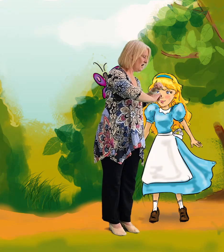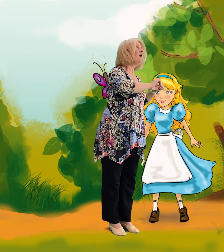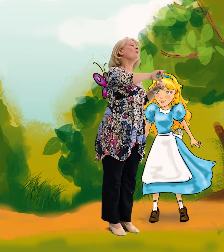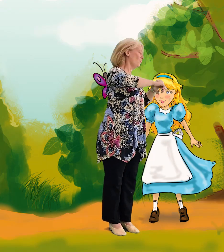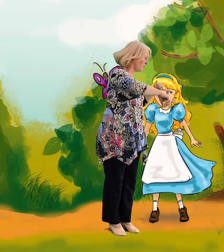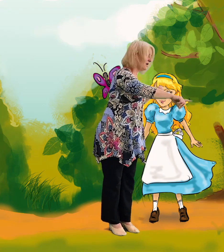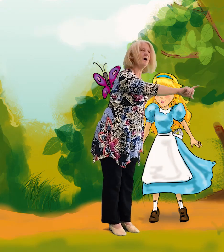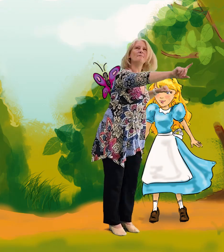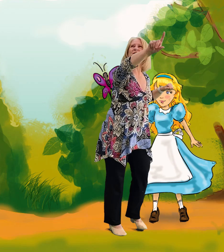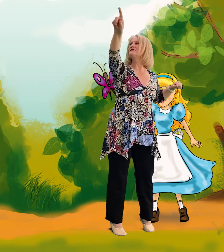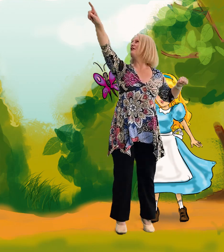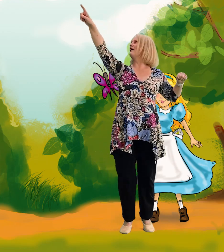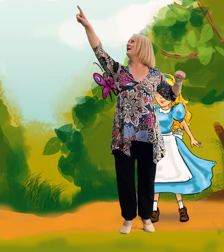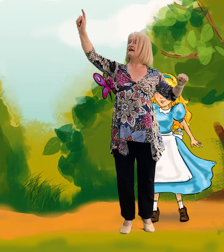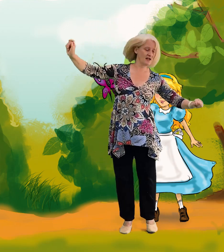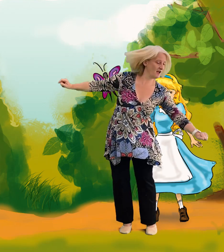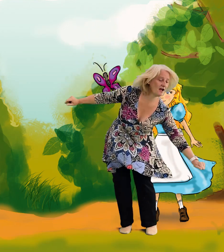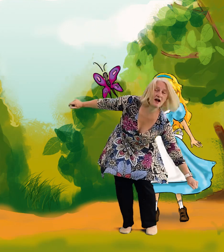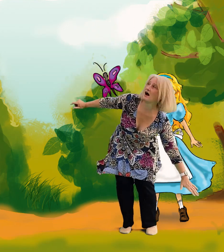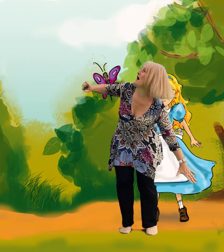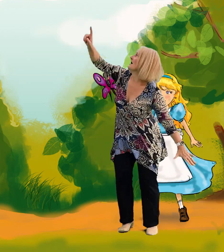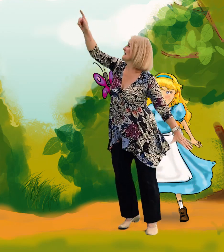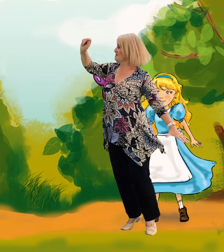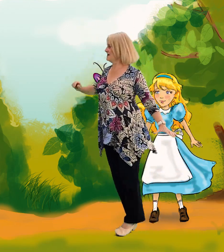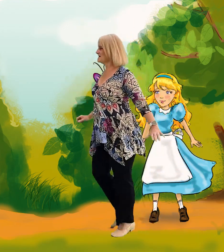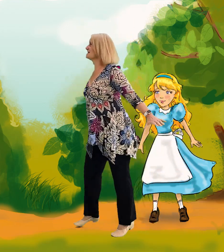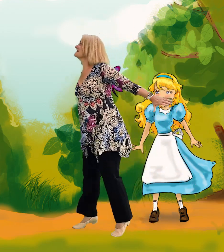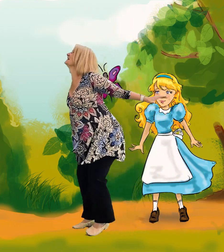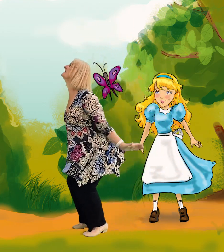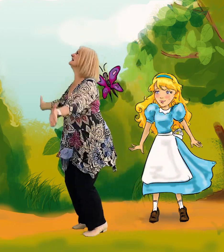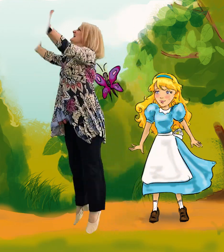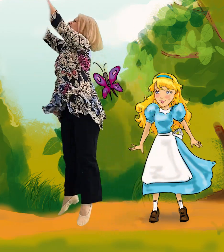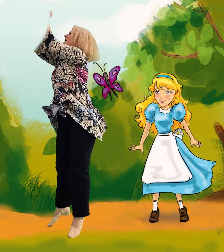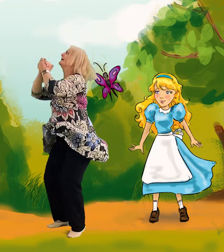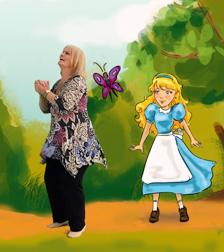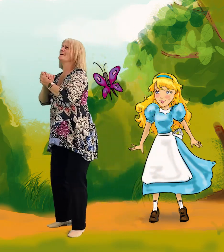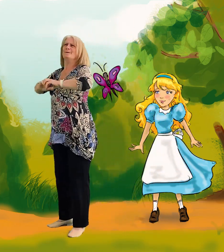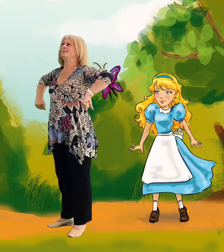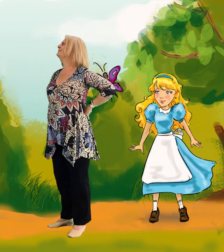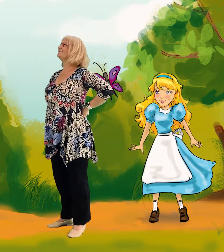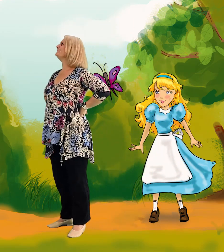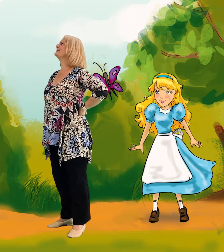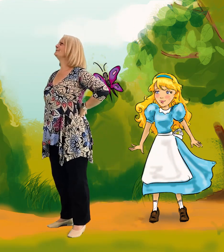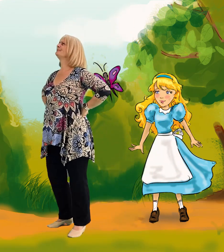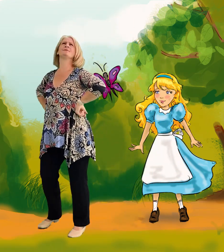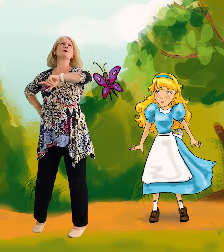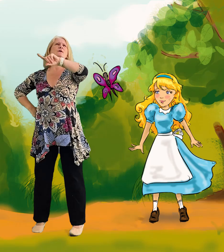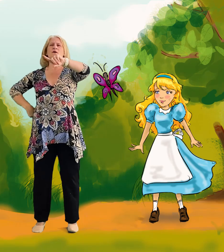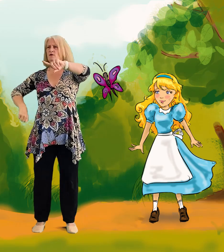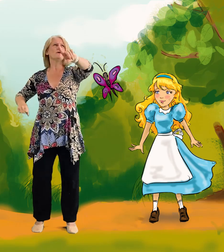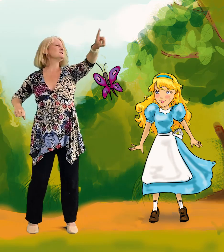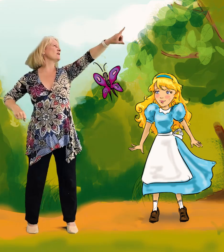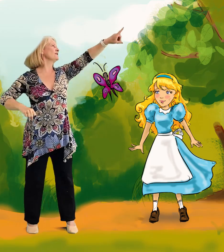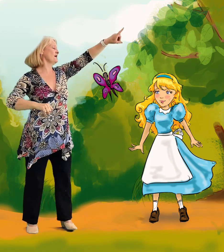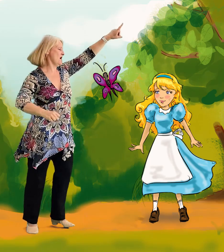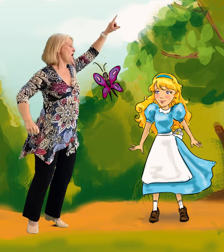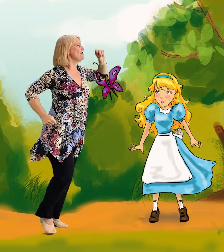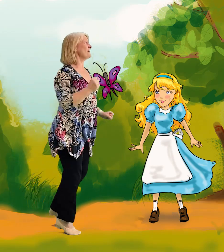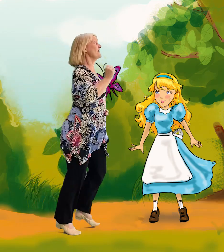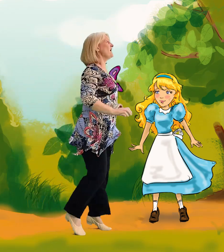Oh, butterfly. Can you catch it? Hmm. Where's he gone? Over here.